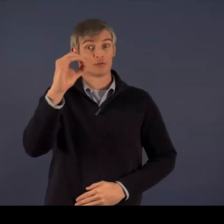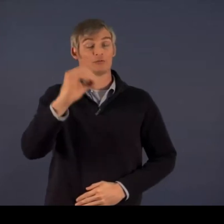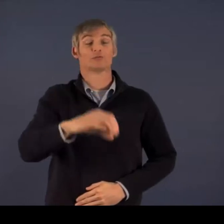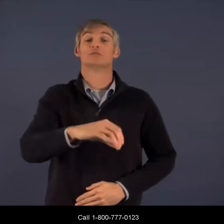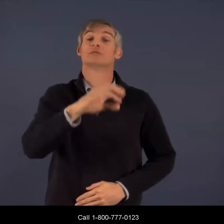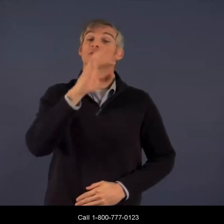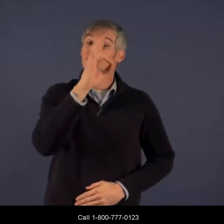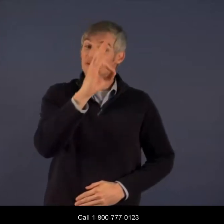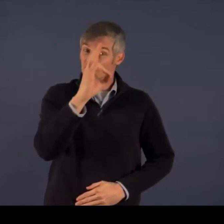Call